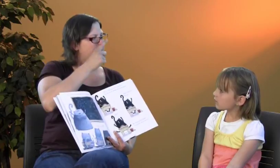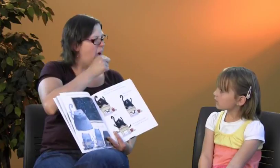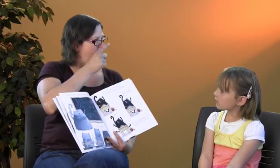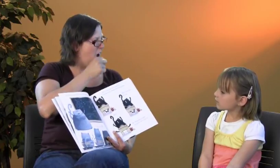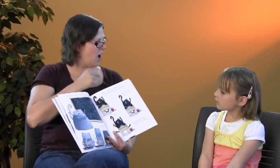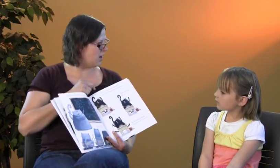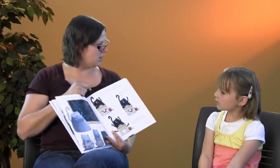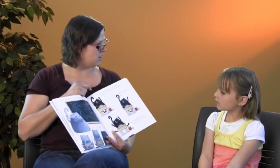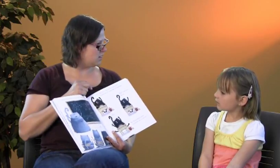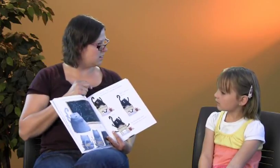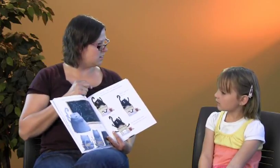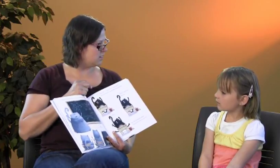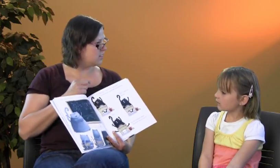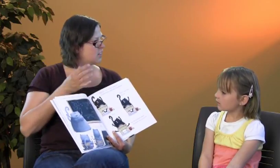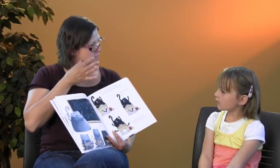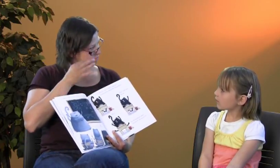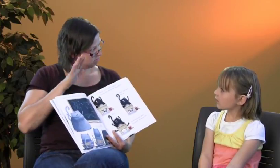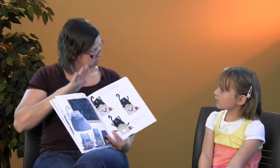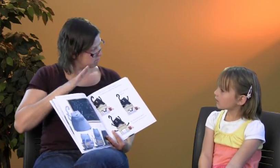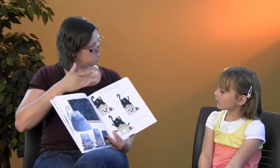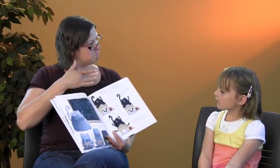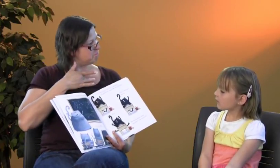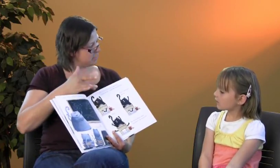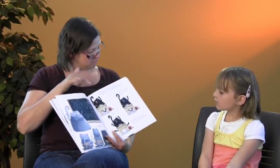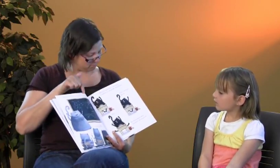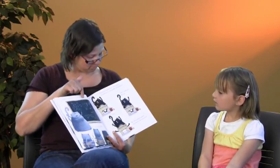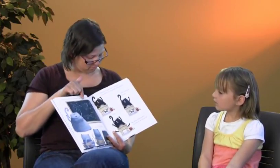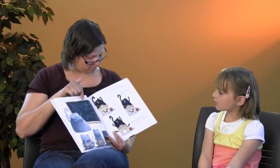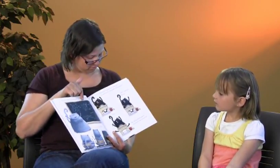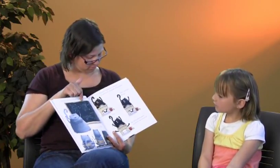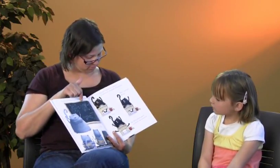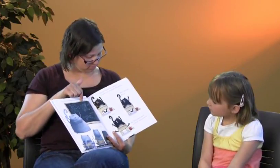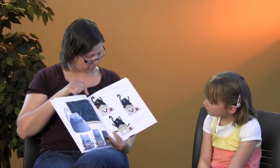And they chase mice. Mice. That's what cats do.